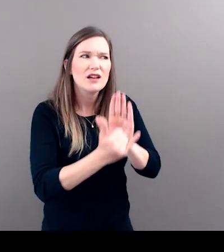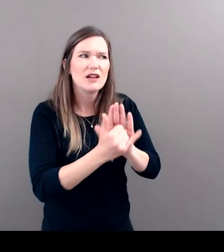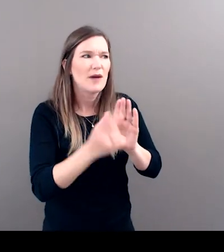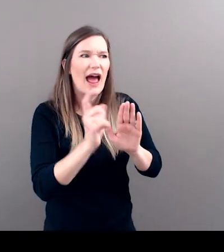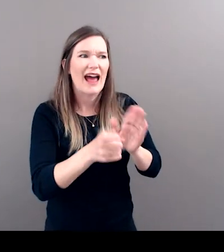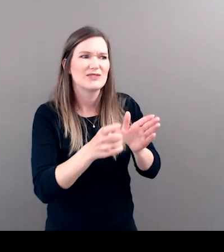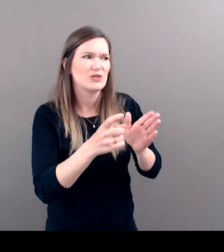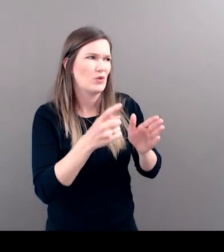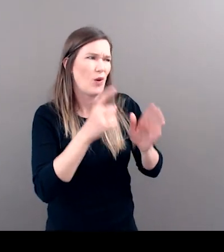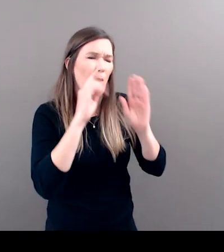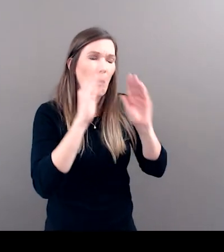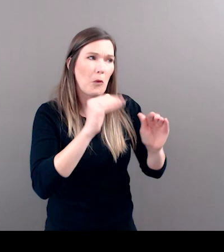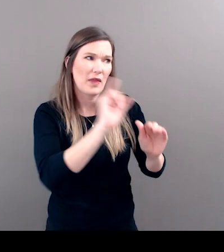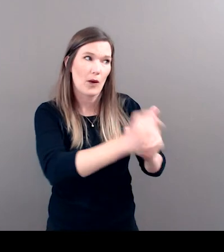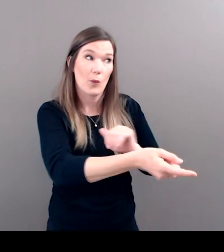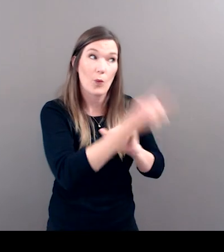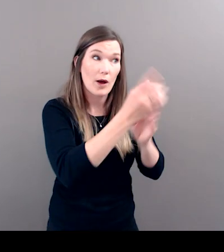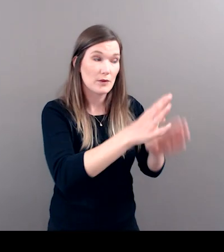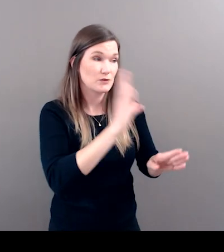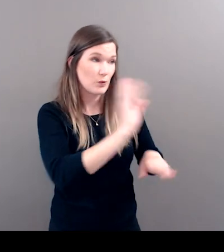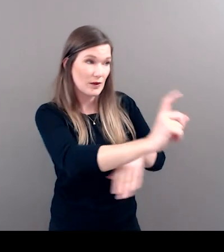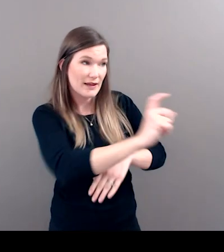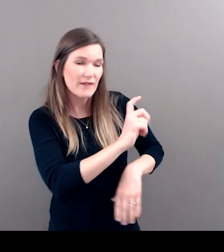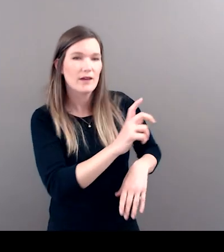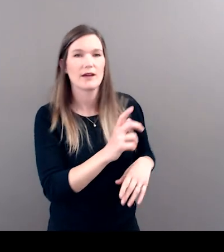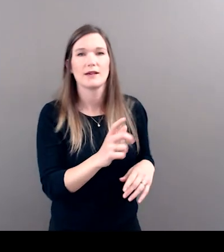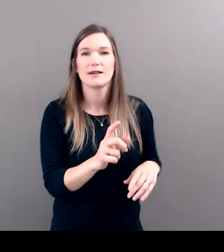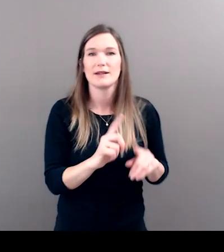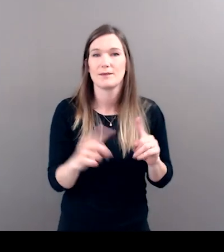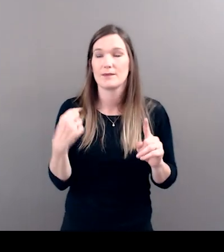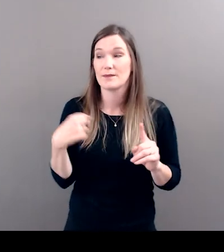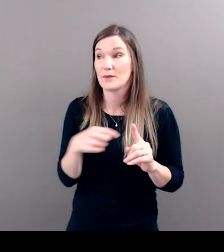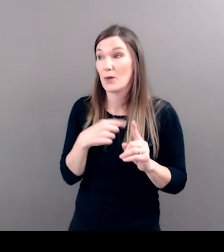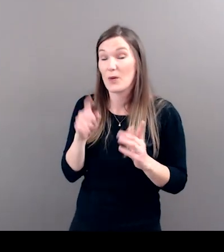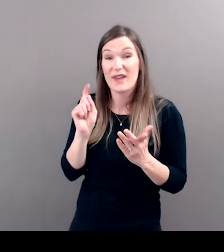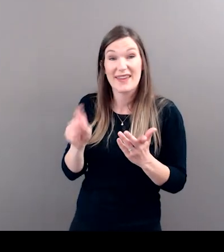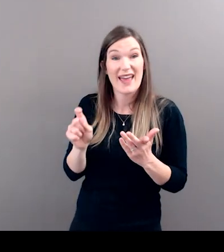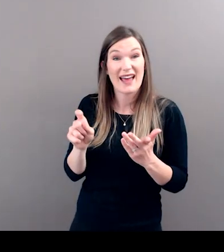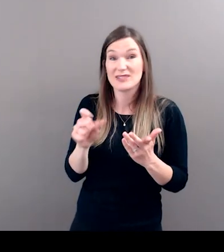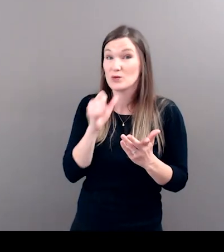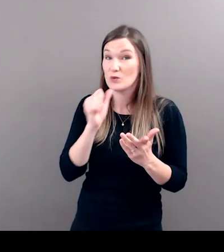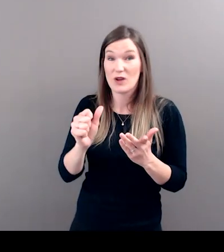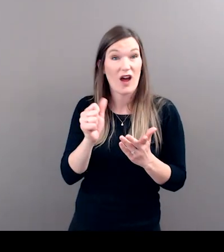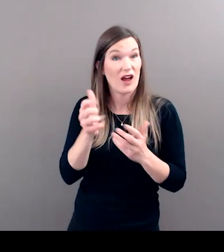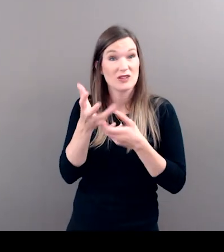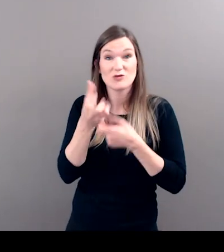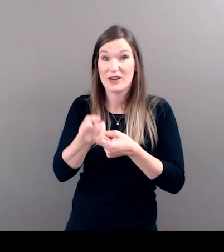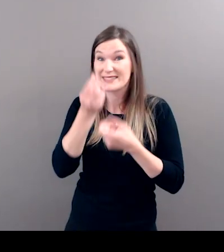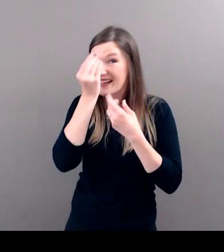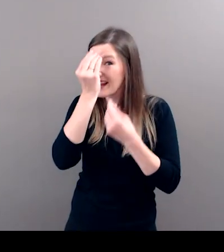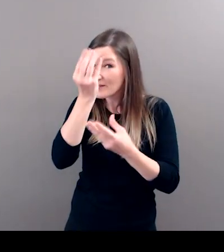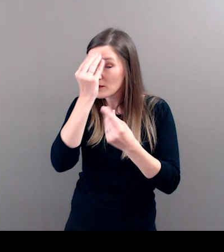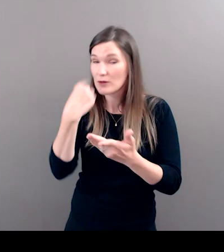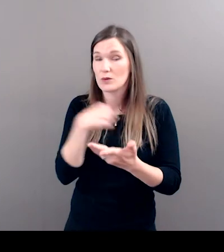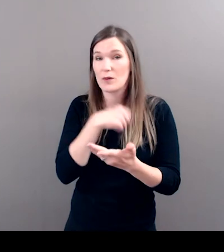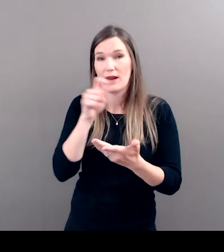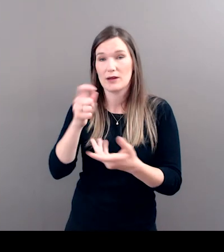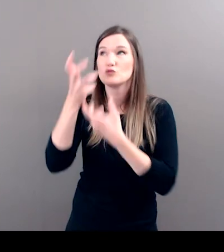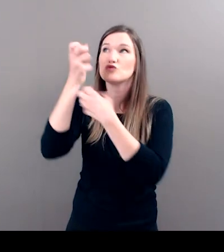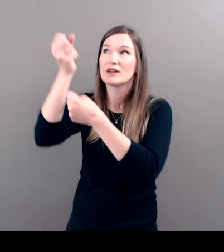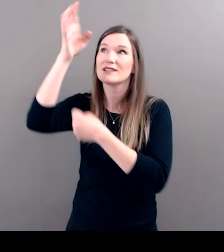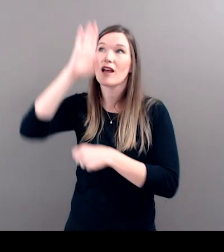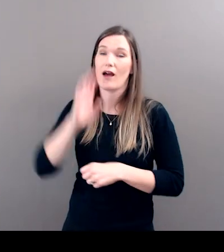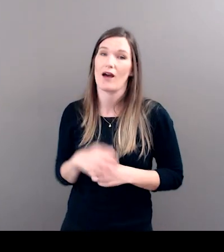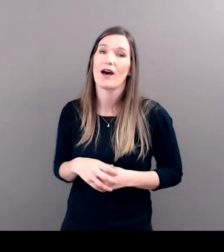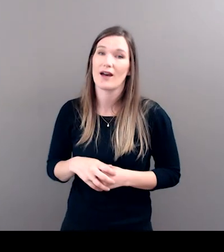We said, we just got to trust God by faith. And then God delivered somebody who incredibly gave us an